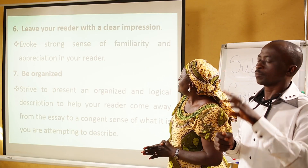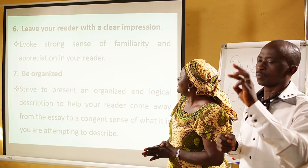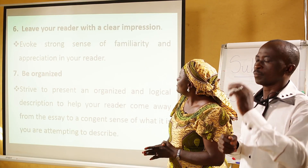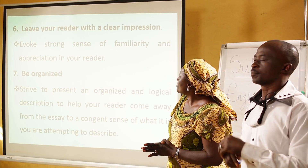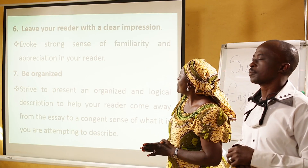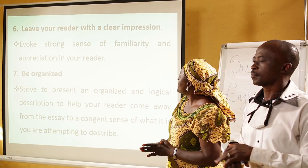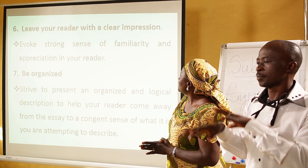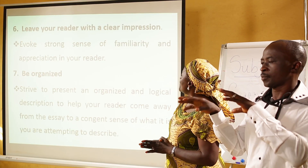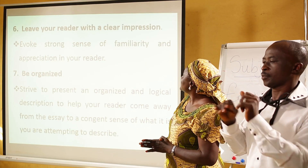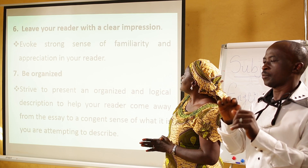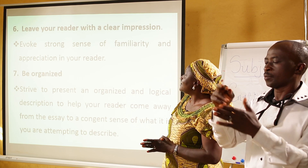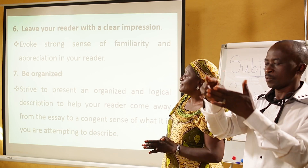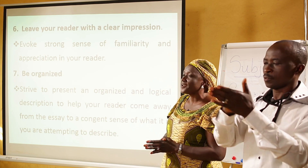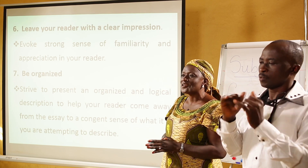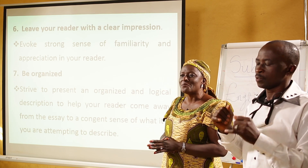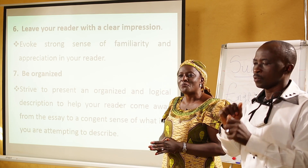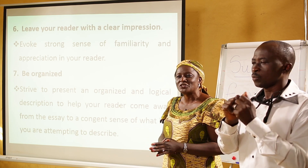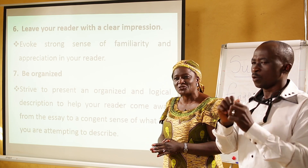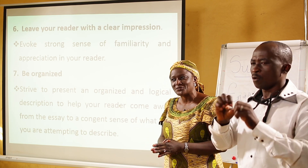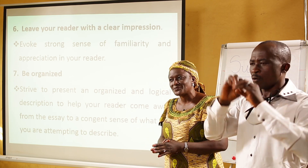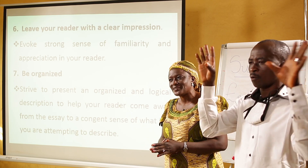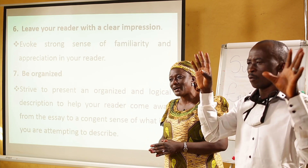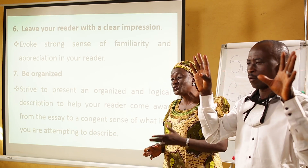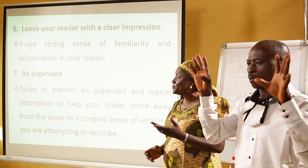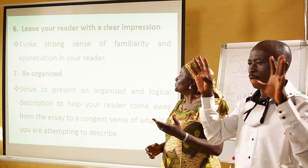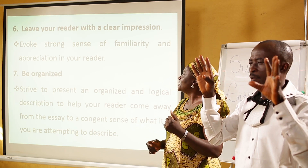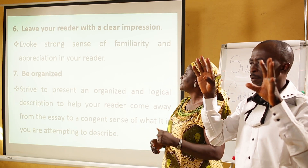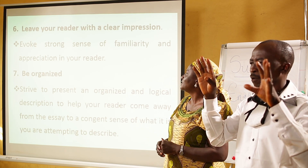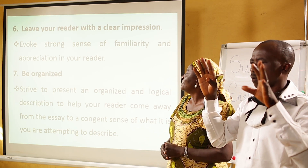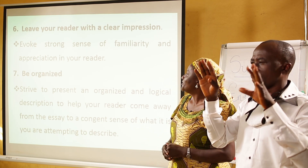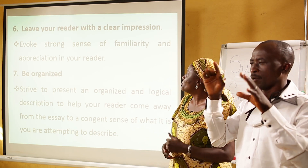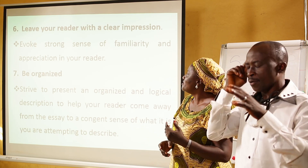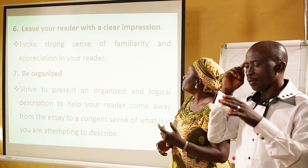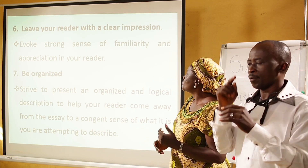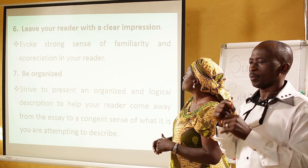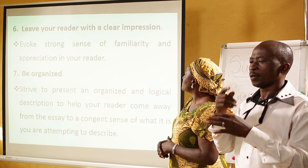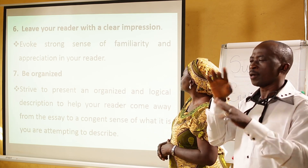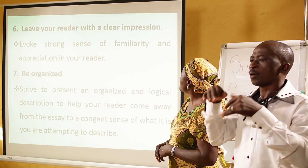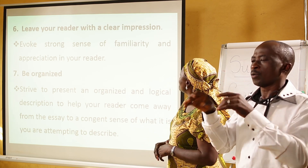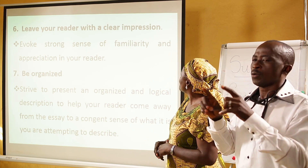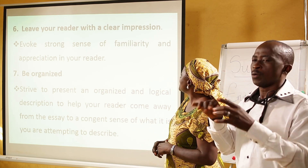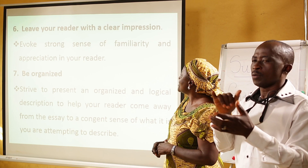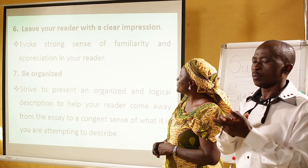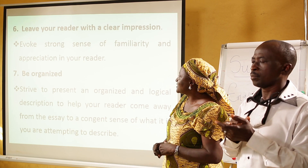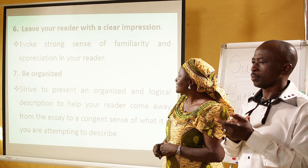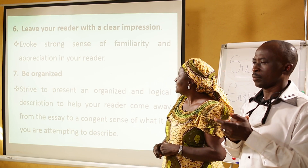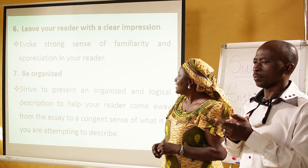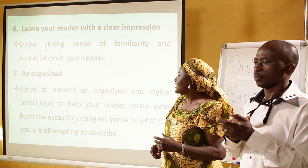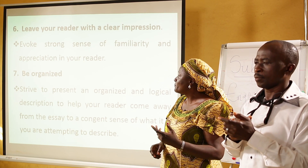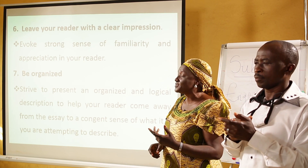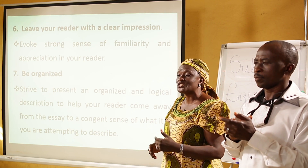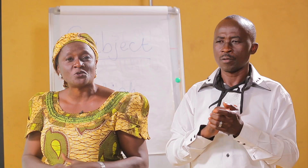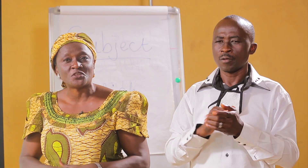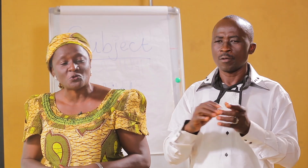6, leave your reader with a clear impression. How do you do that? You evoke strong sense of familiarity